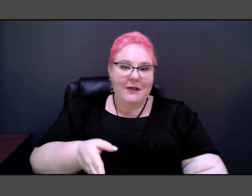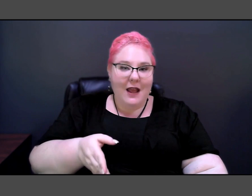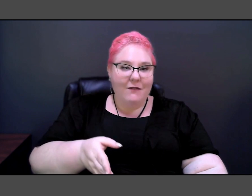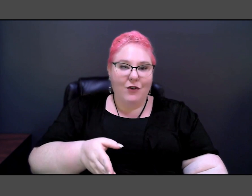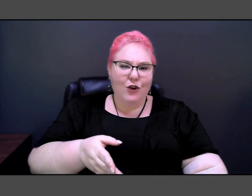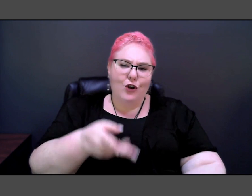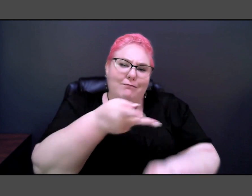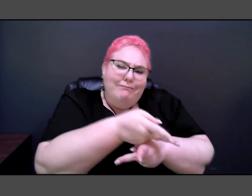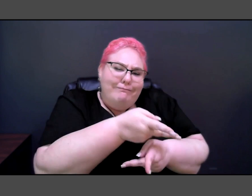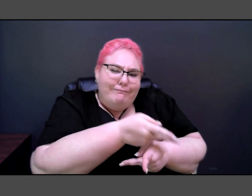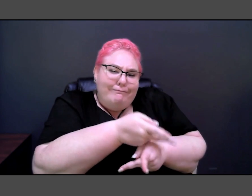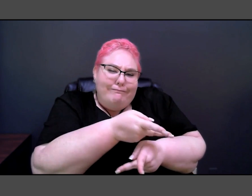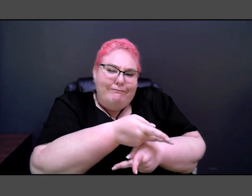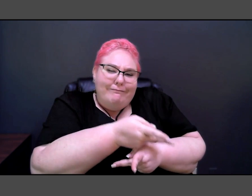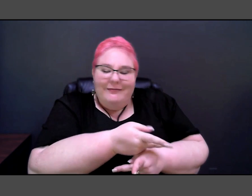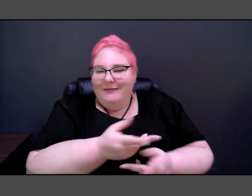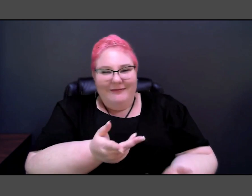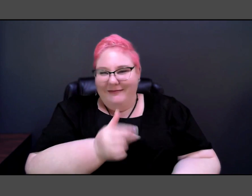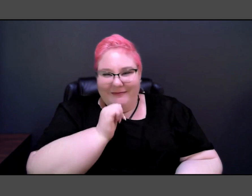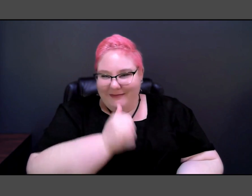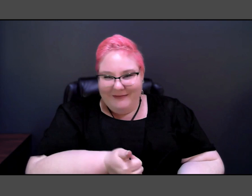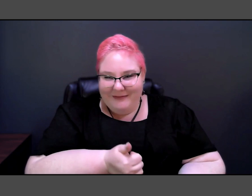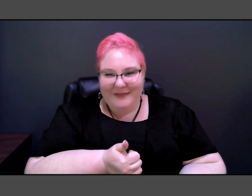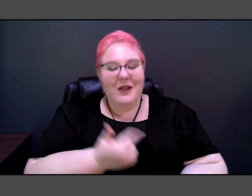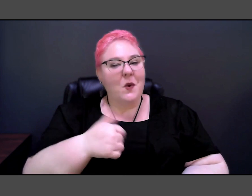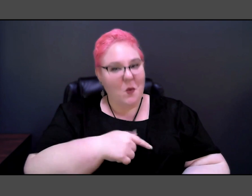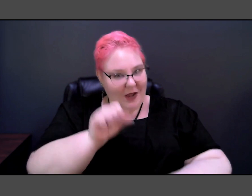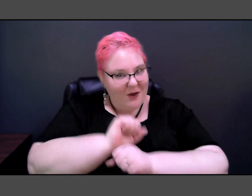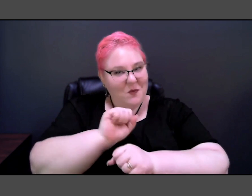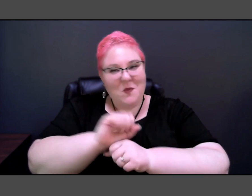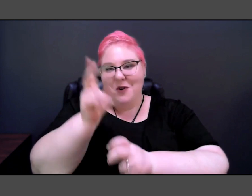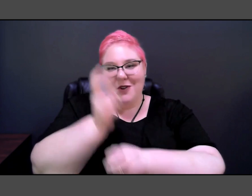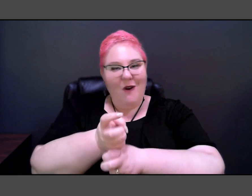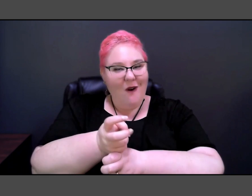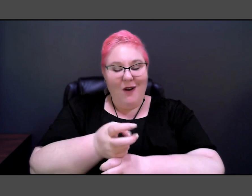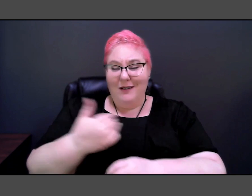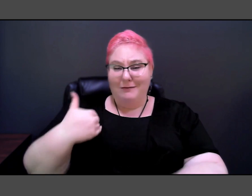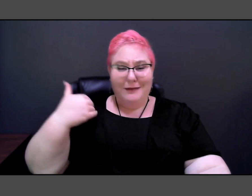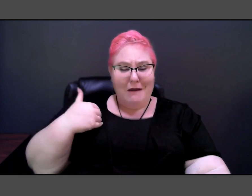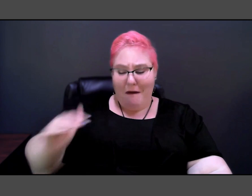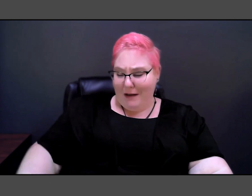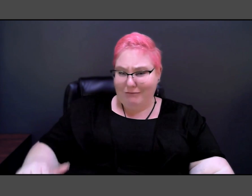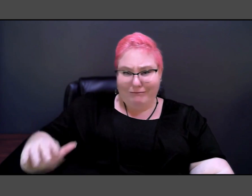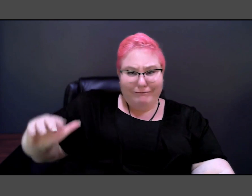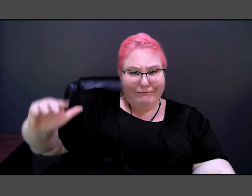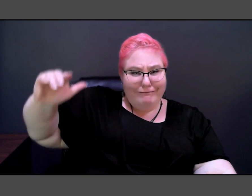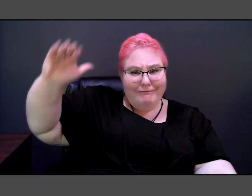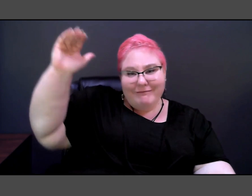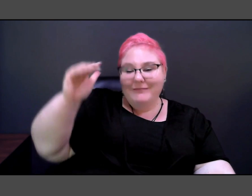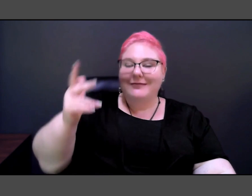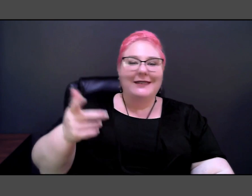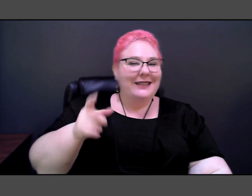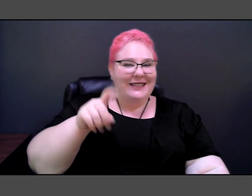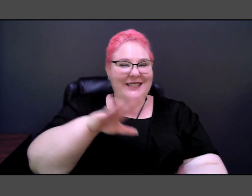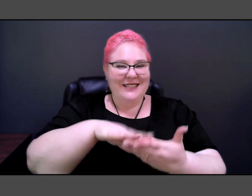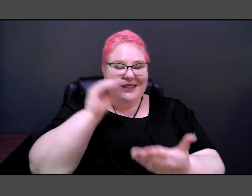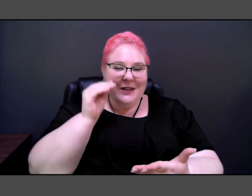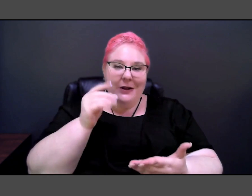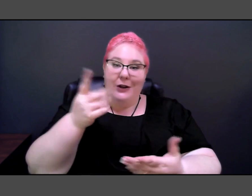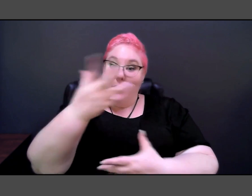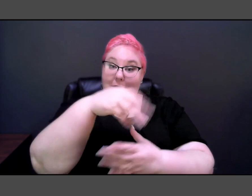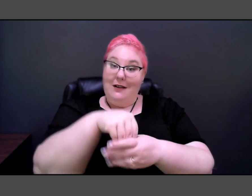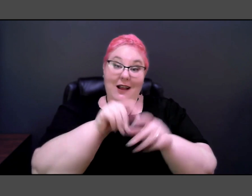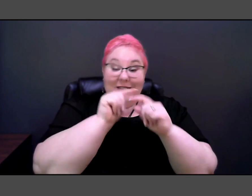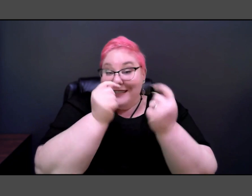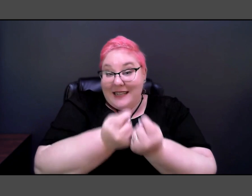that. We had to work hard from the time we were kids. And so you just learn that you're part of a team right away, right?